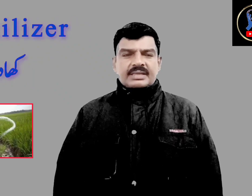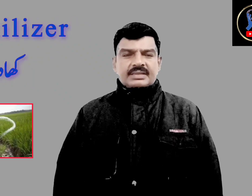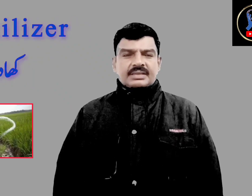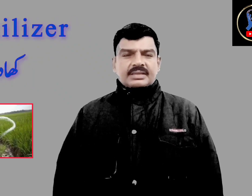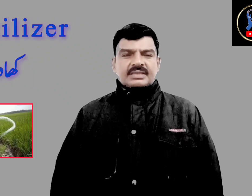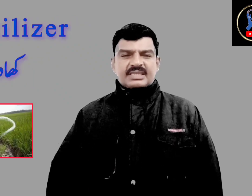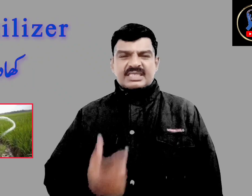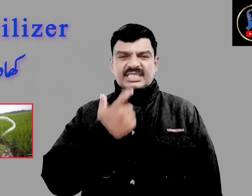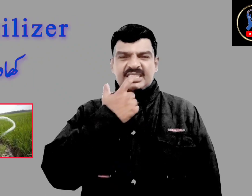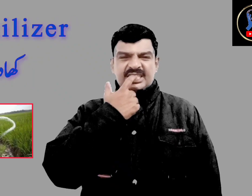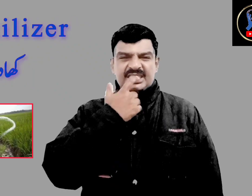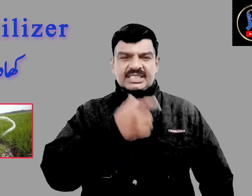fertilizer,